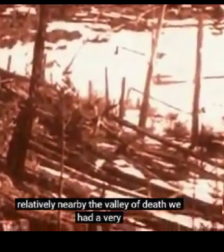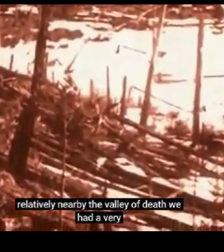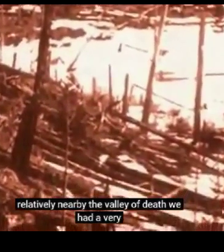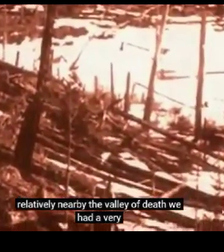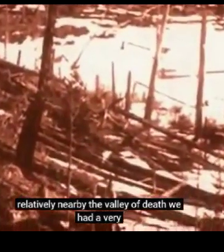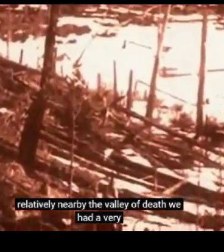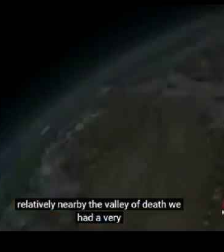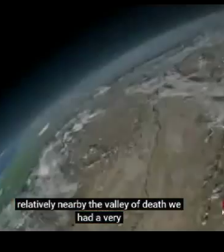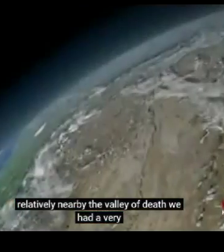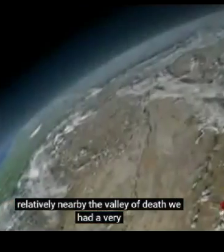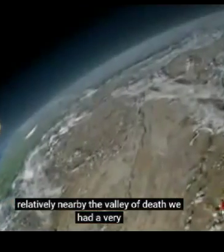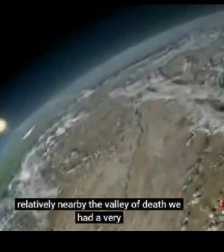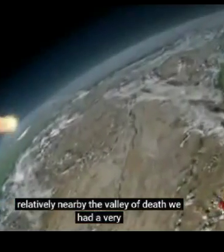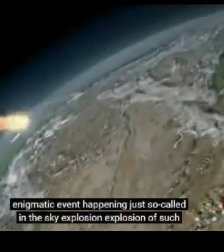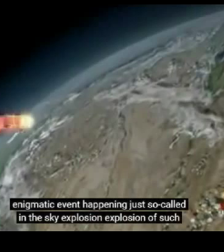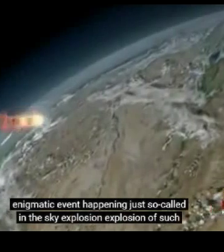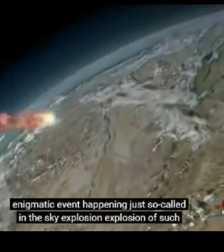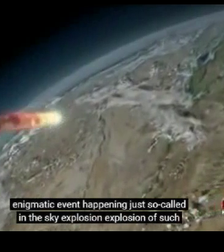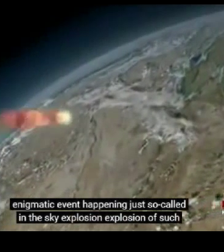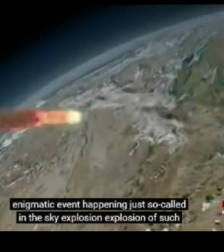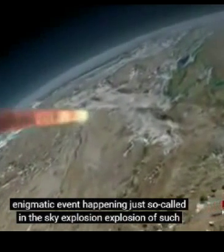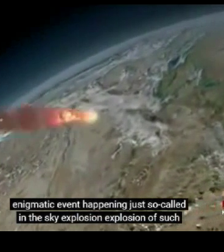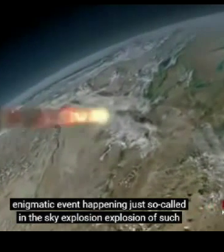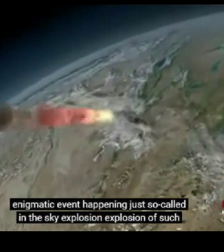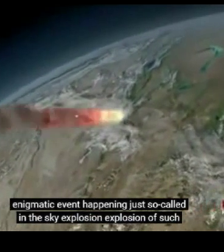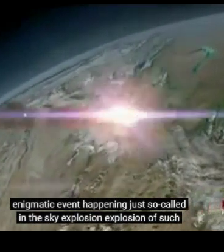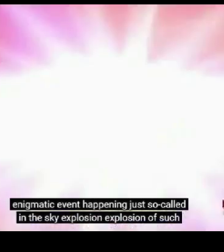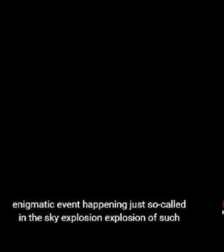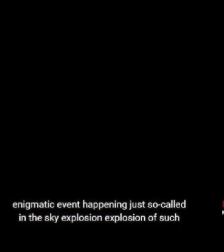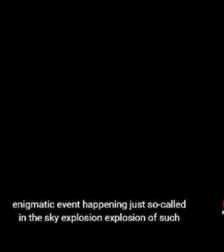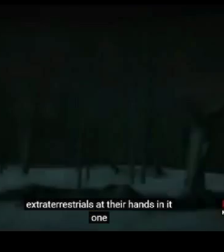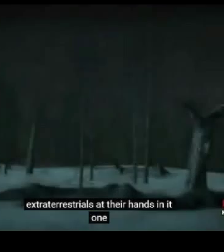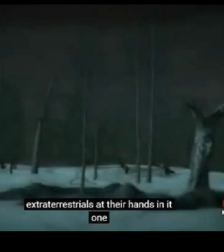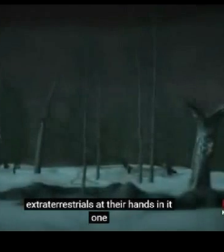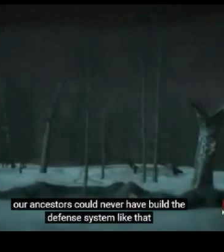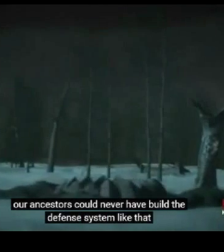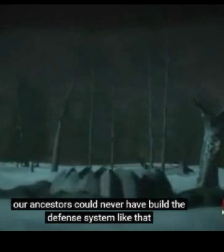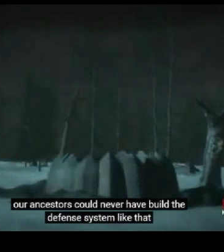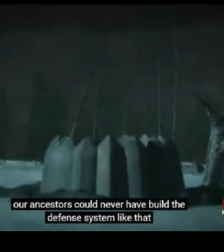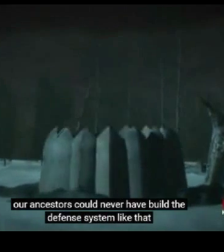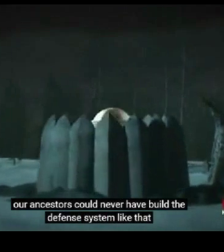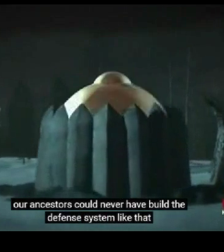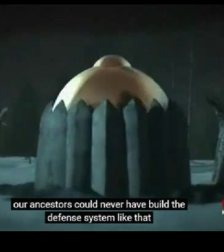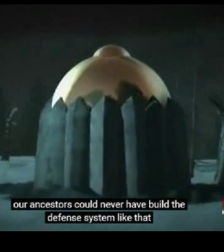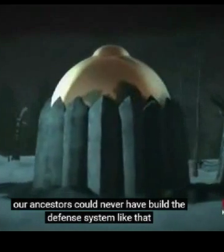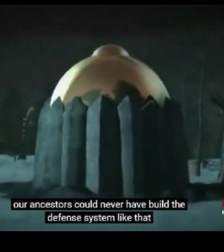objects that intercept incoming objects. This may have been what caused